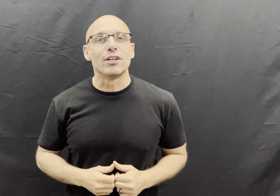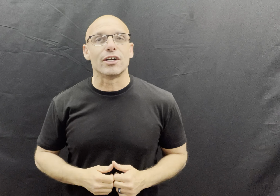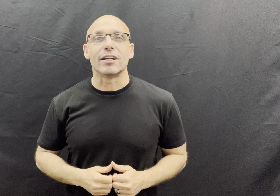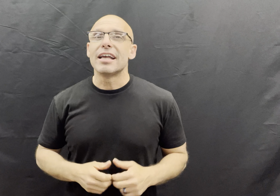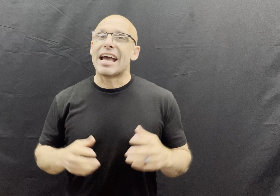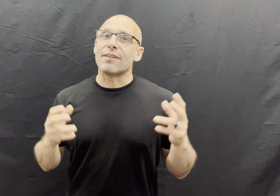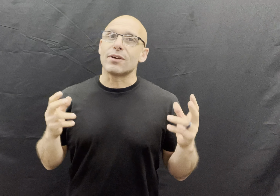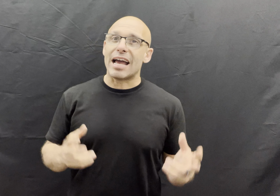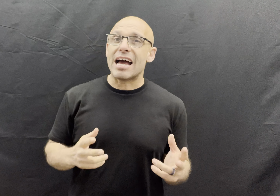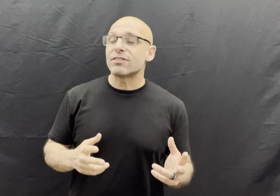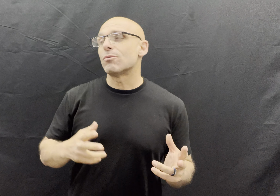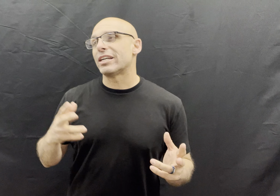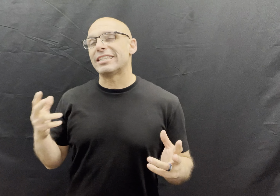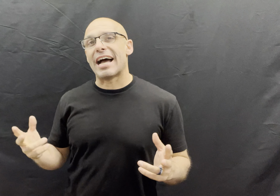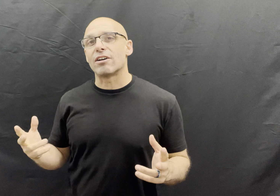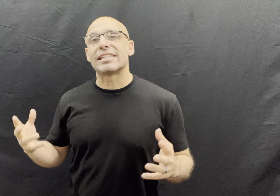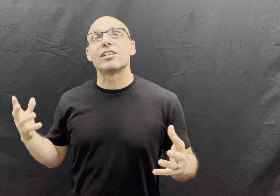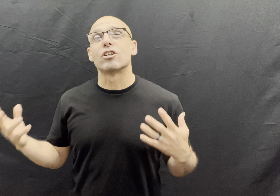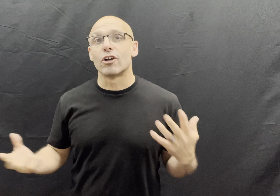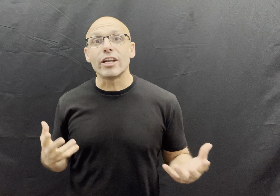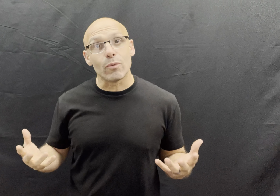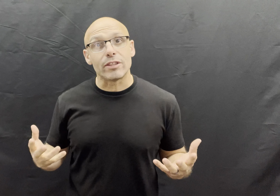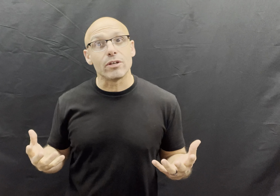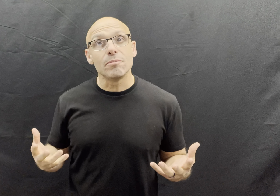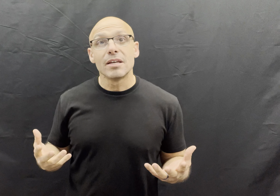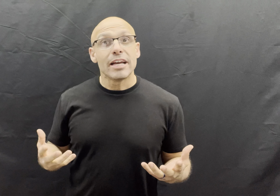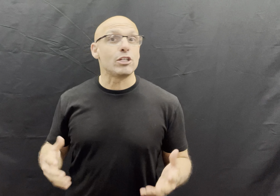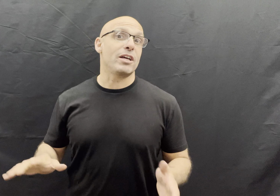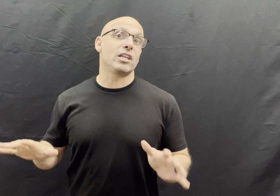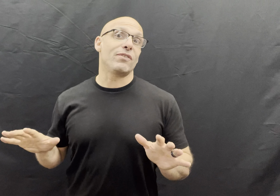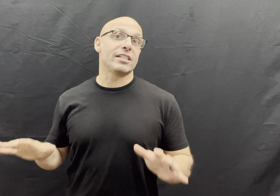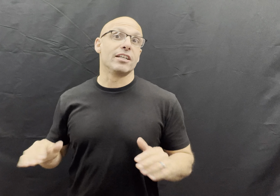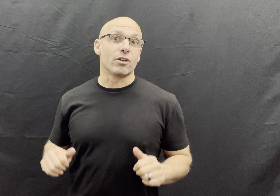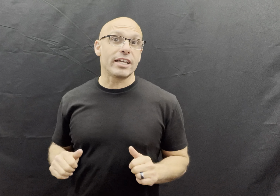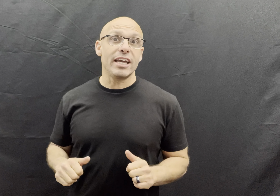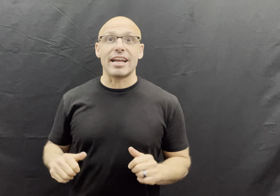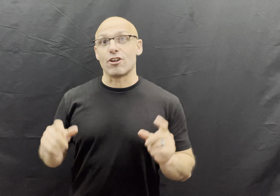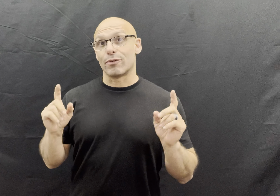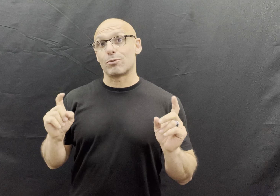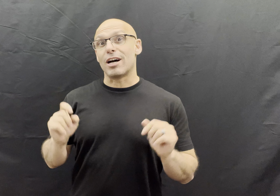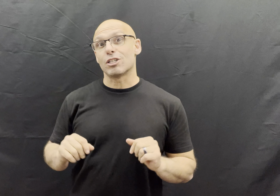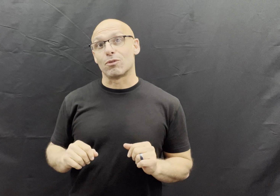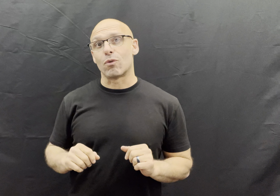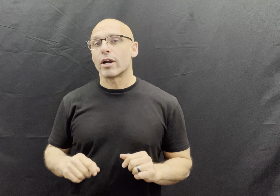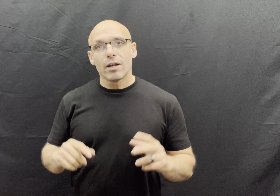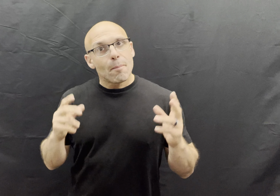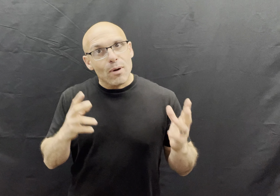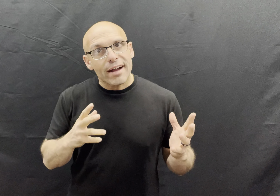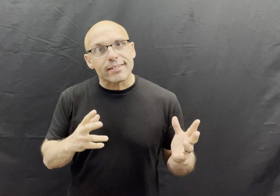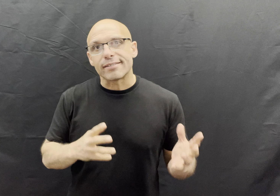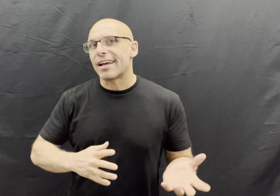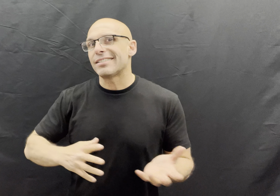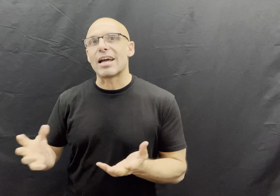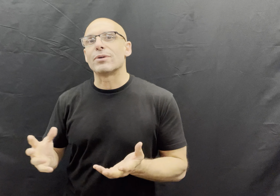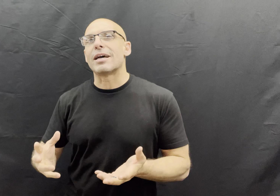learn. And if you have someone in the house that is learning with you, especially if it's a little kid and you're responsible for it, practice and sign with them.